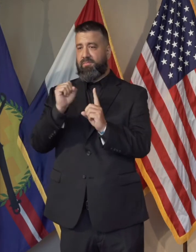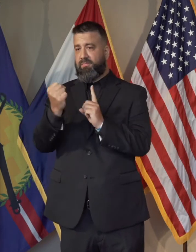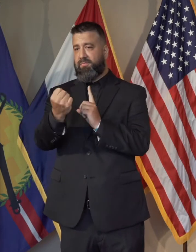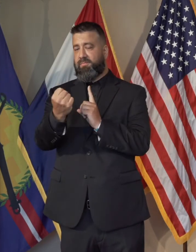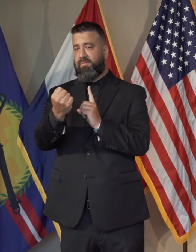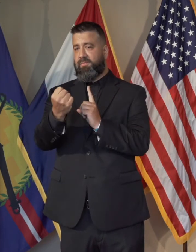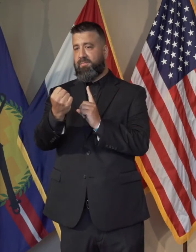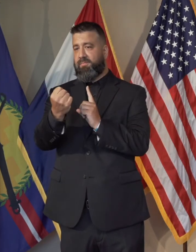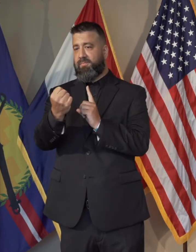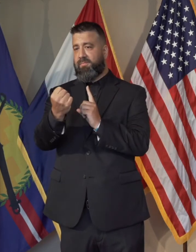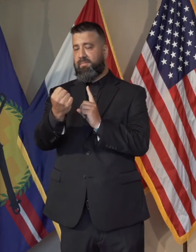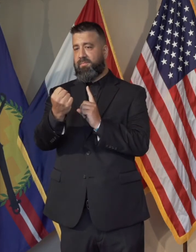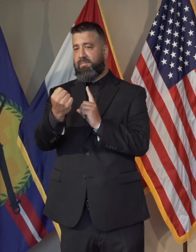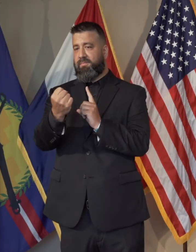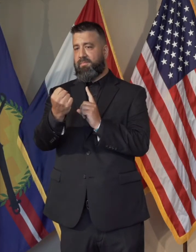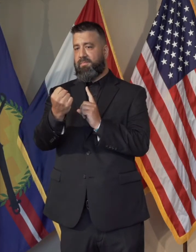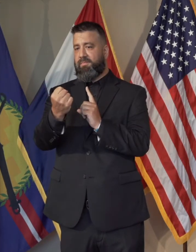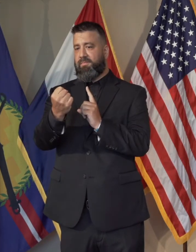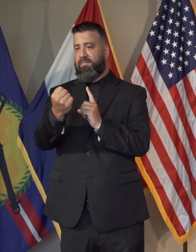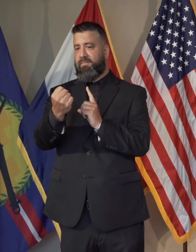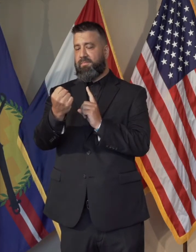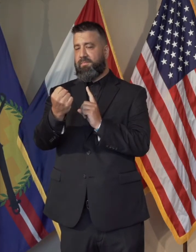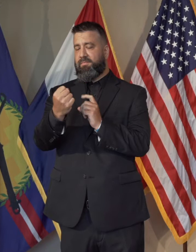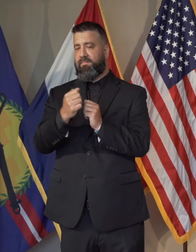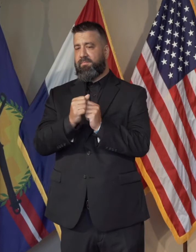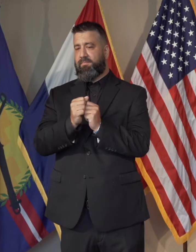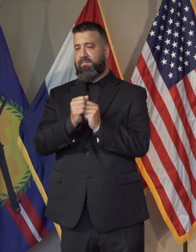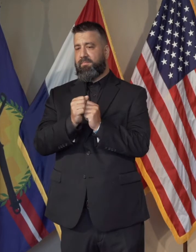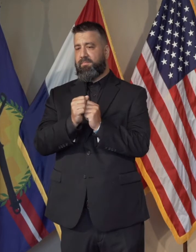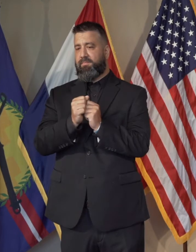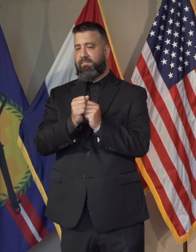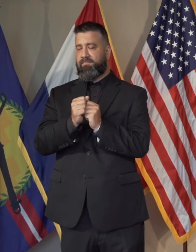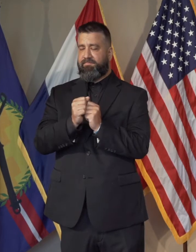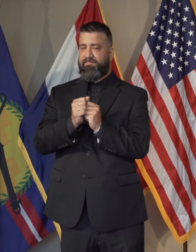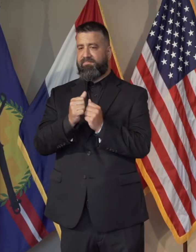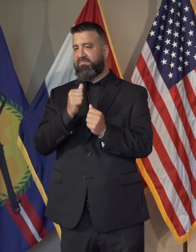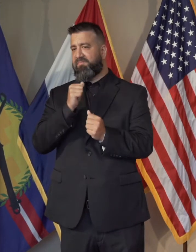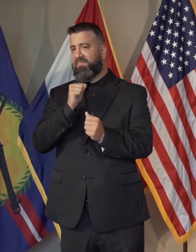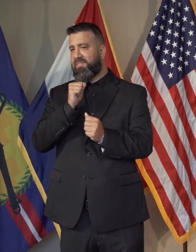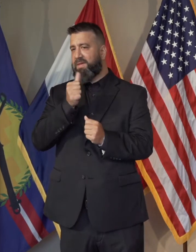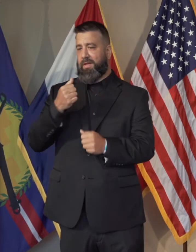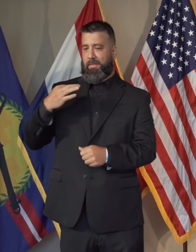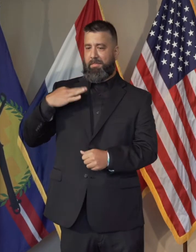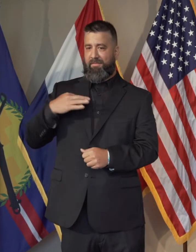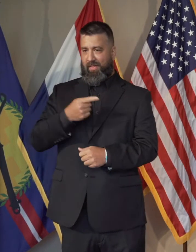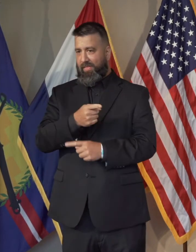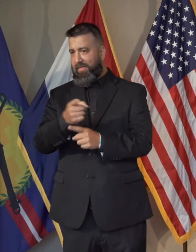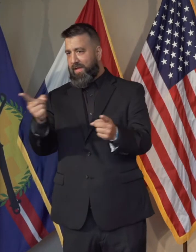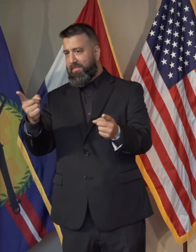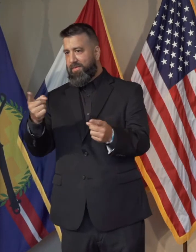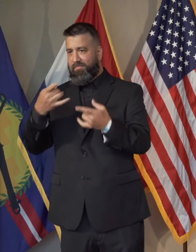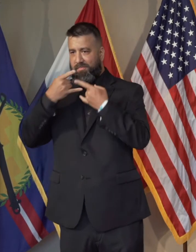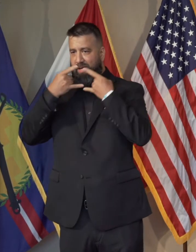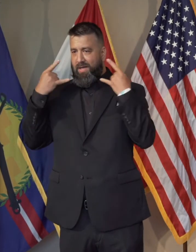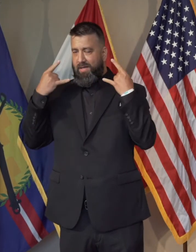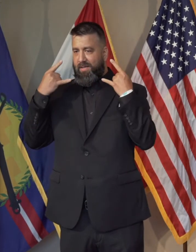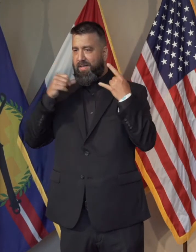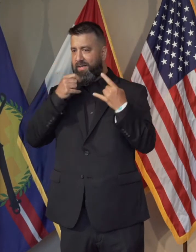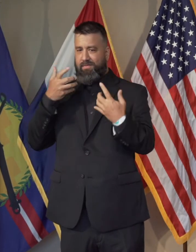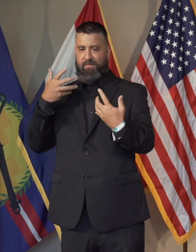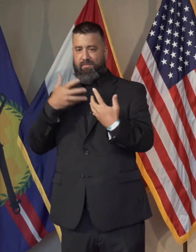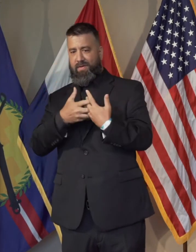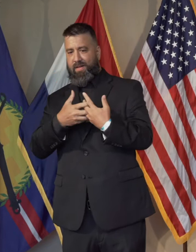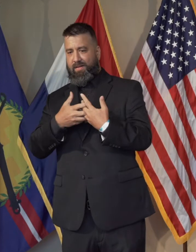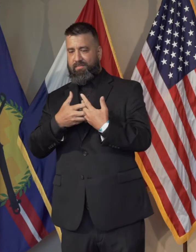condition that doesn't make it, it doesn't benefit them to wear a mask, doesn't fit the